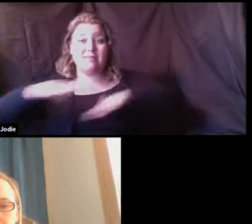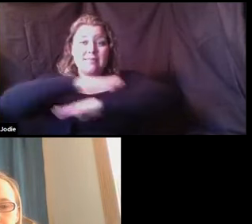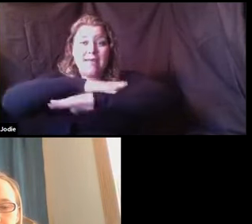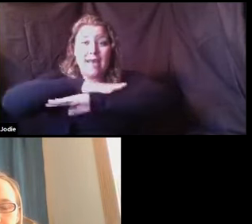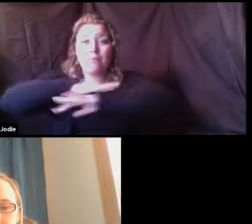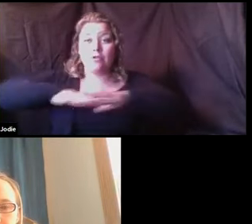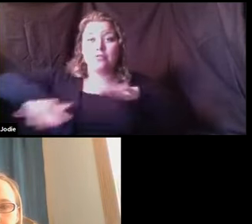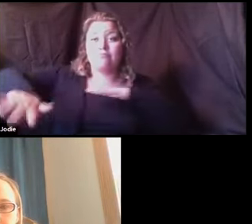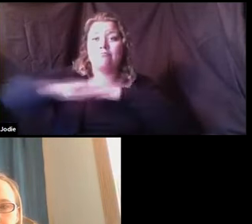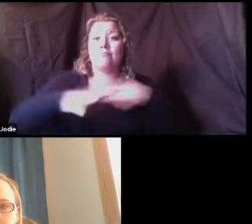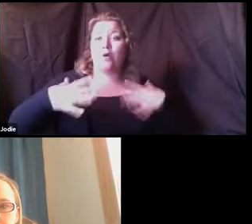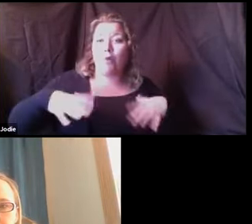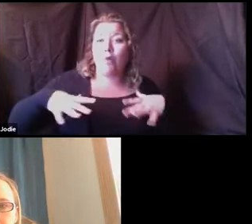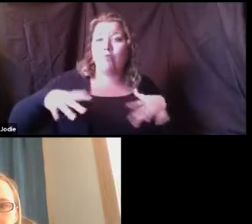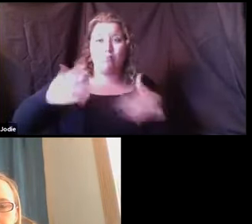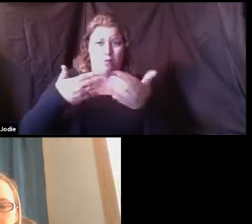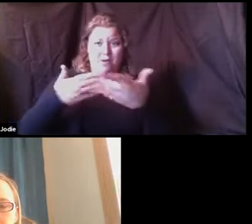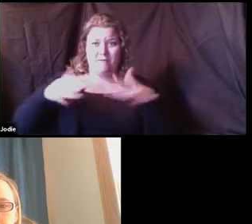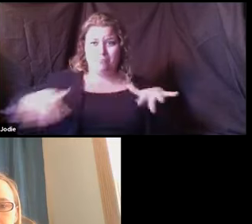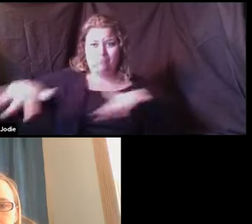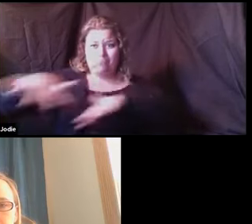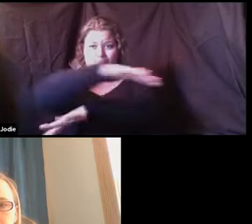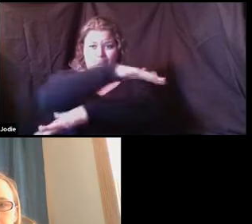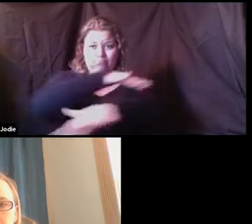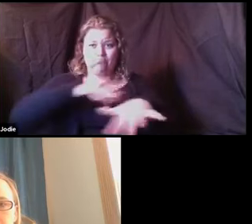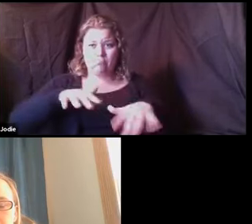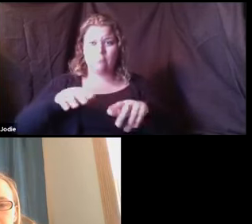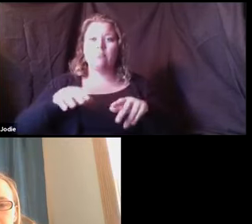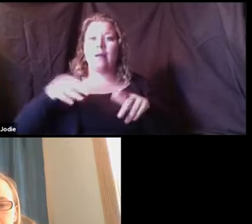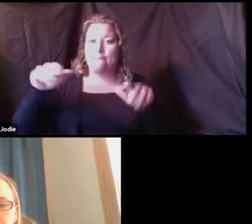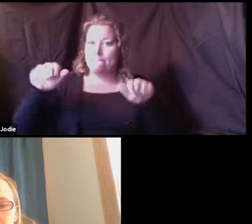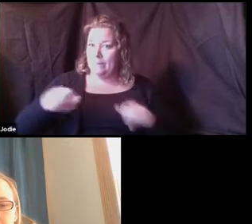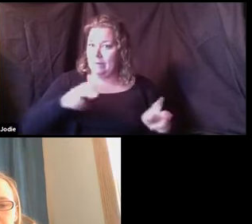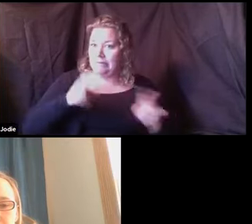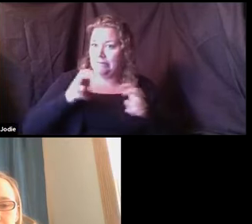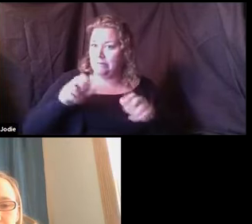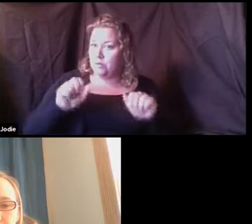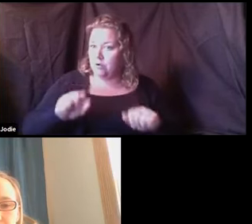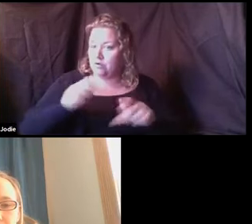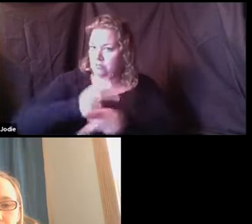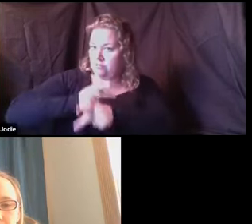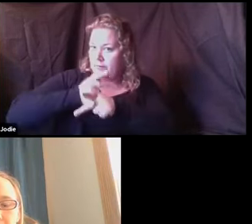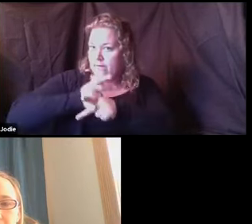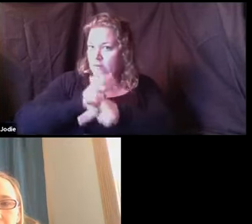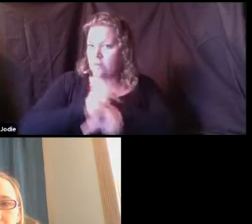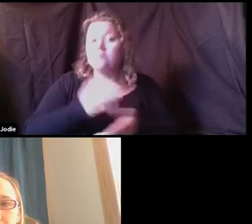just kind of talking through the risk levels, that's what I would say. Would you add anything to that, Jackie?